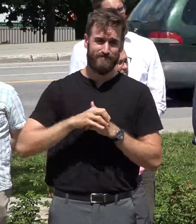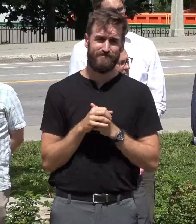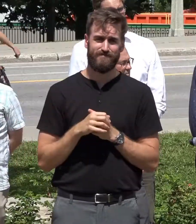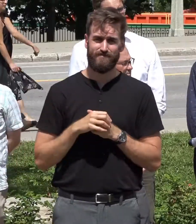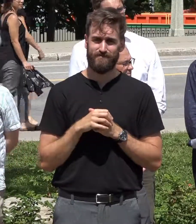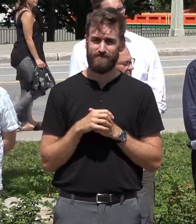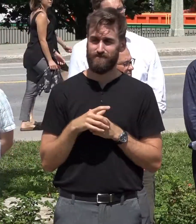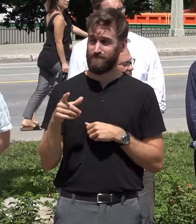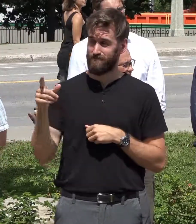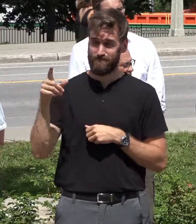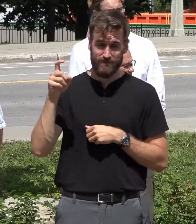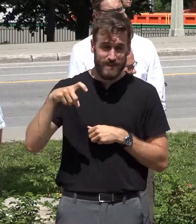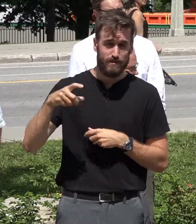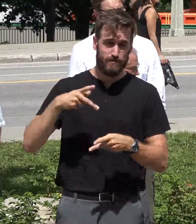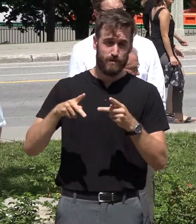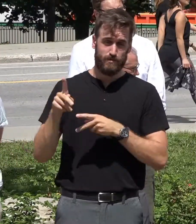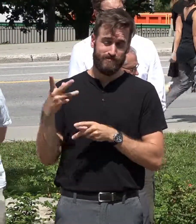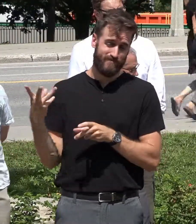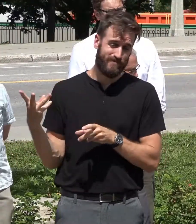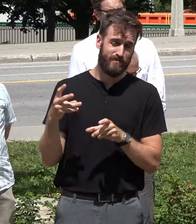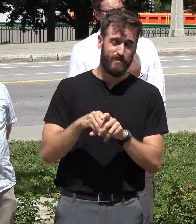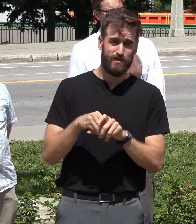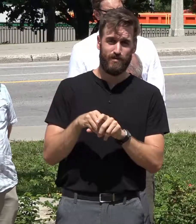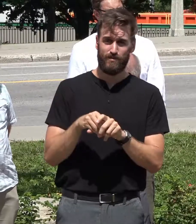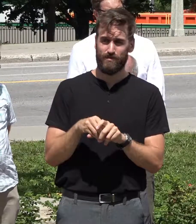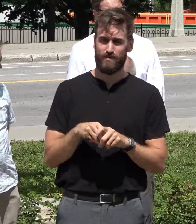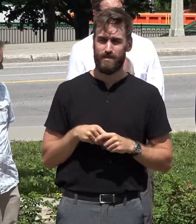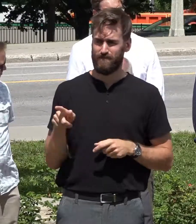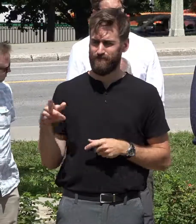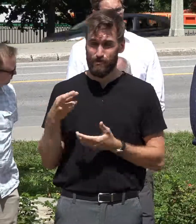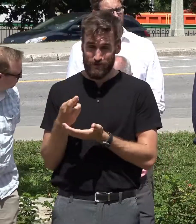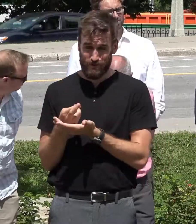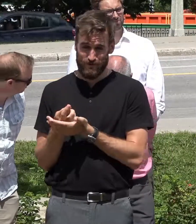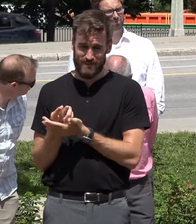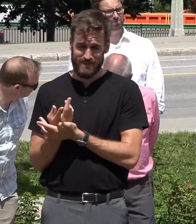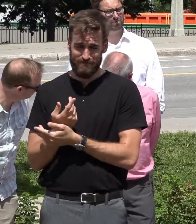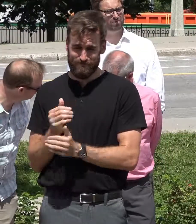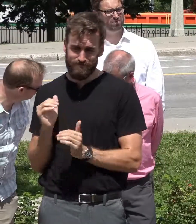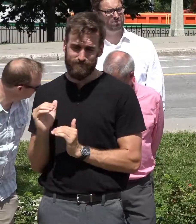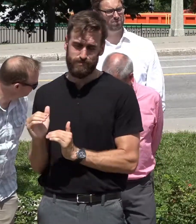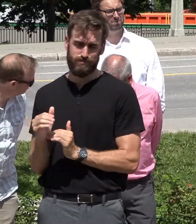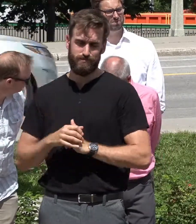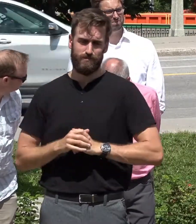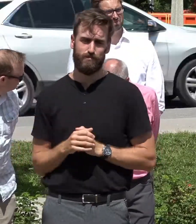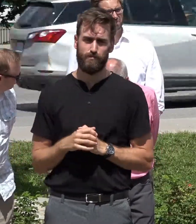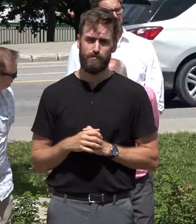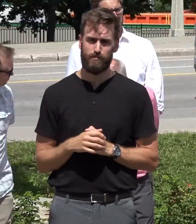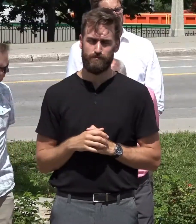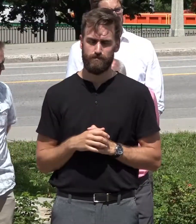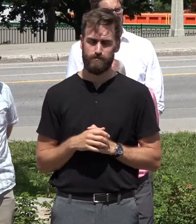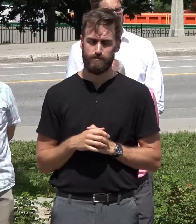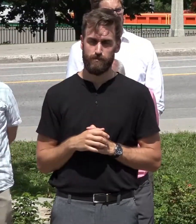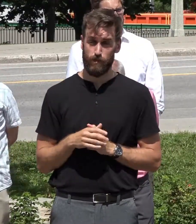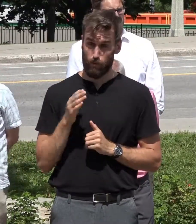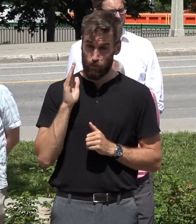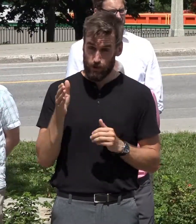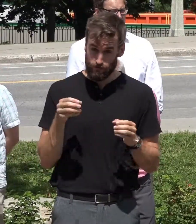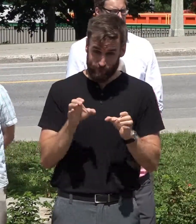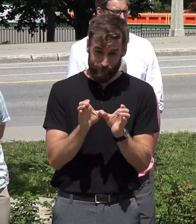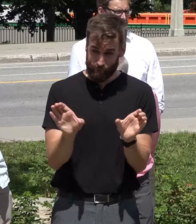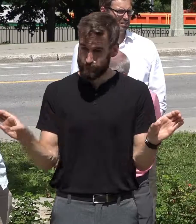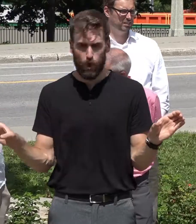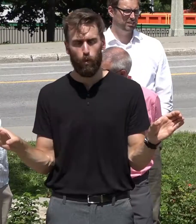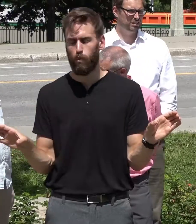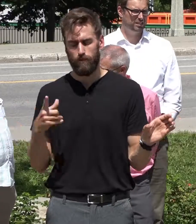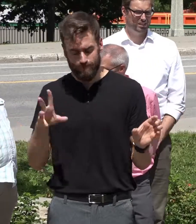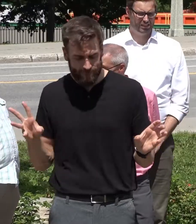are highly in demand and so incredibly under-resourced. We will not be divided. Our communities will not allow ourselves